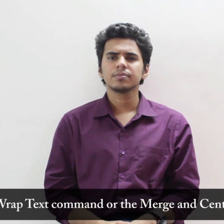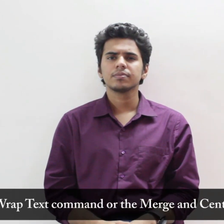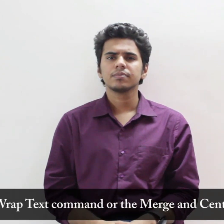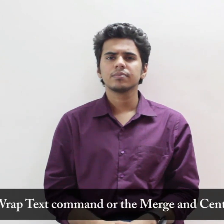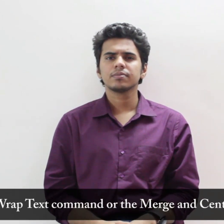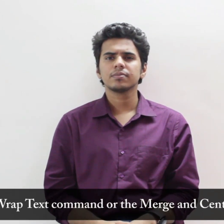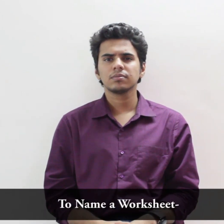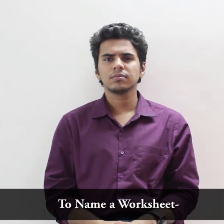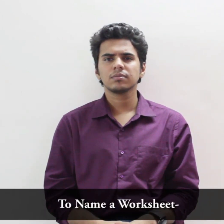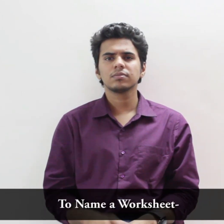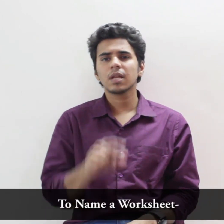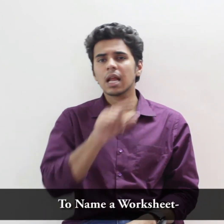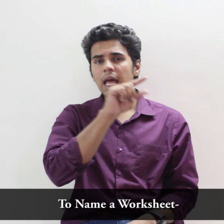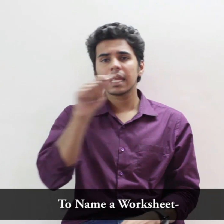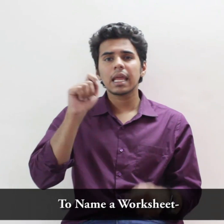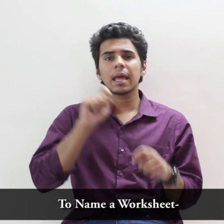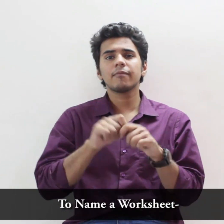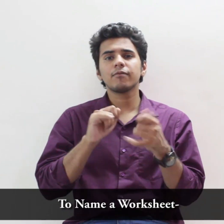To name a worksheet,